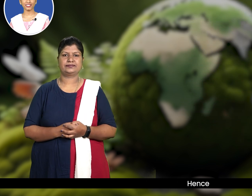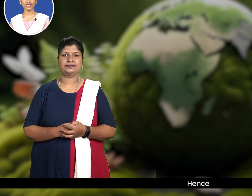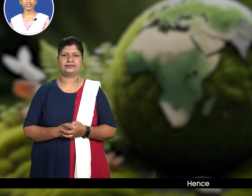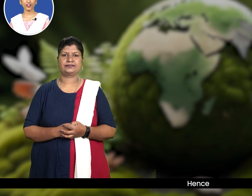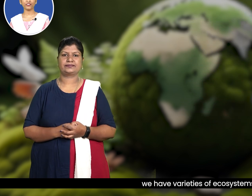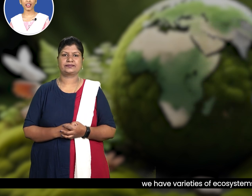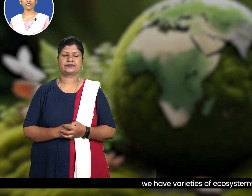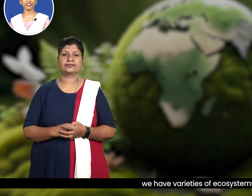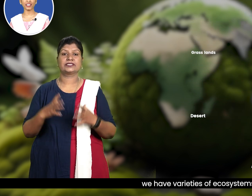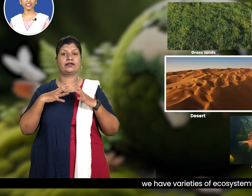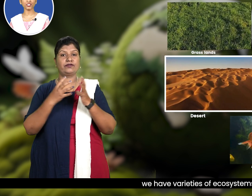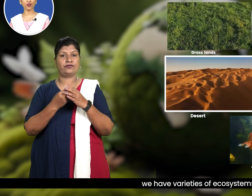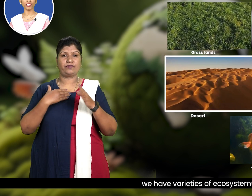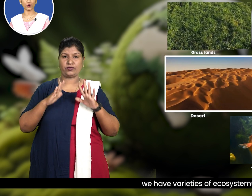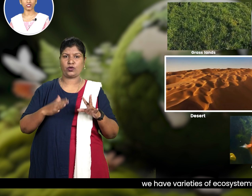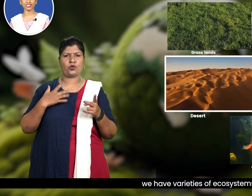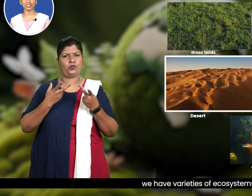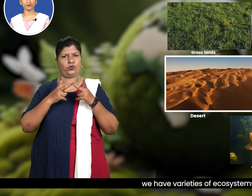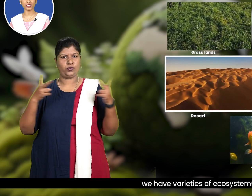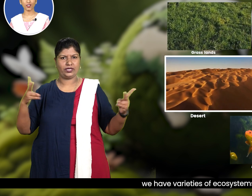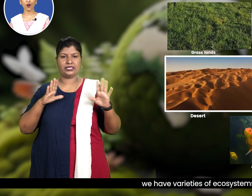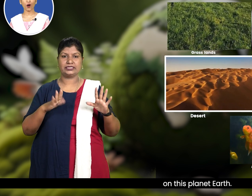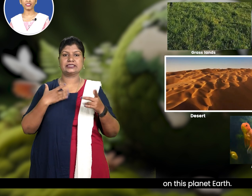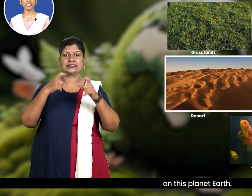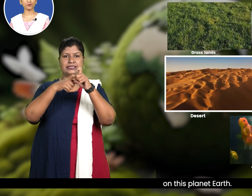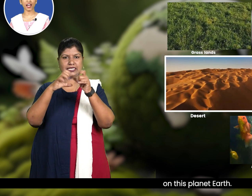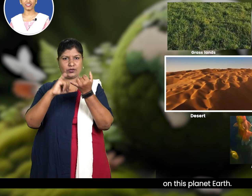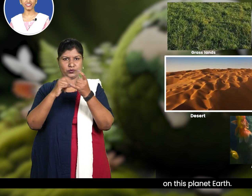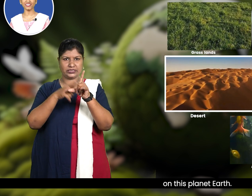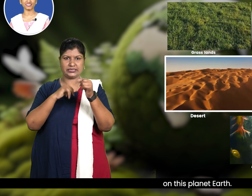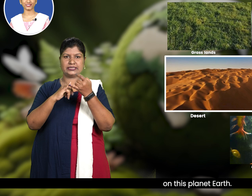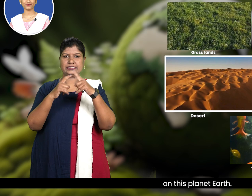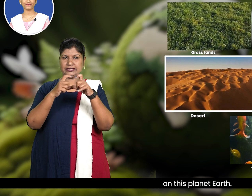Hence, we have varieties of ecosystems on this planet Earth.